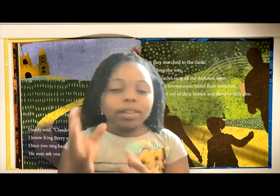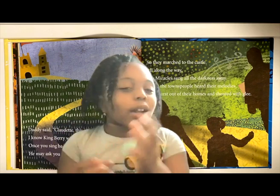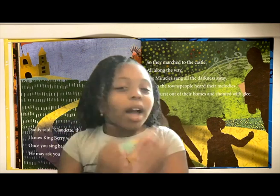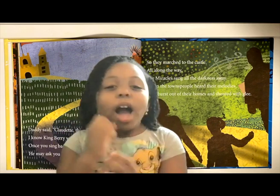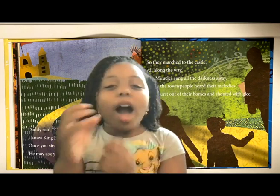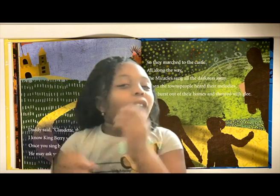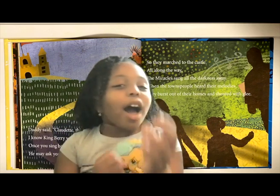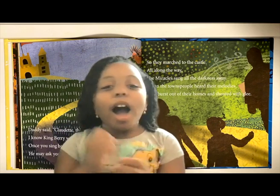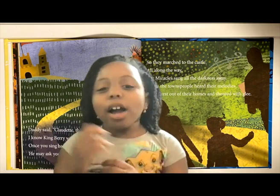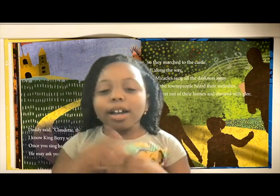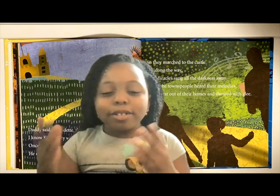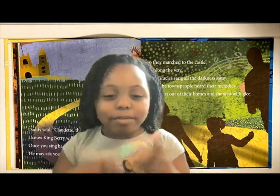knight."